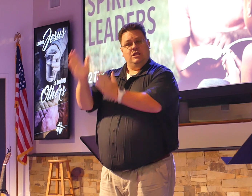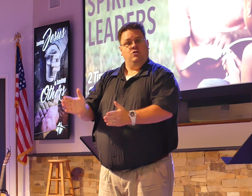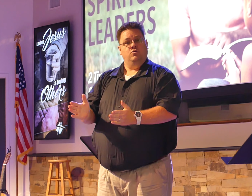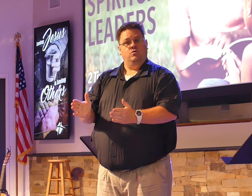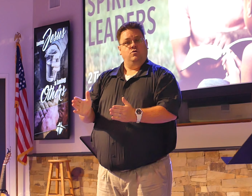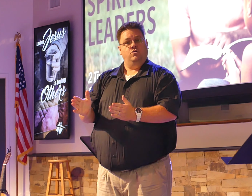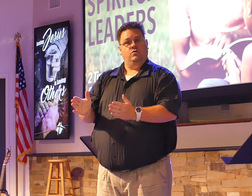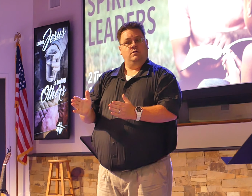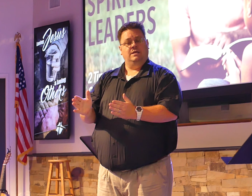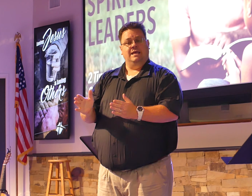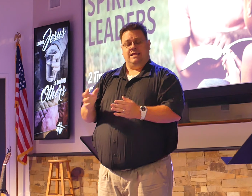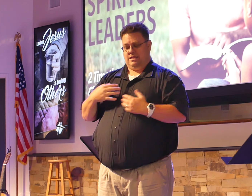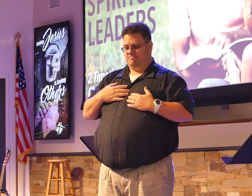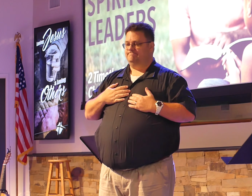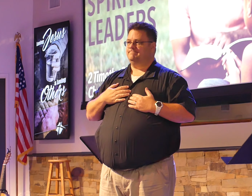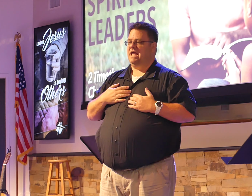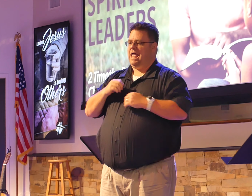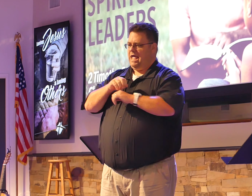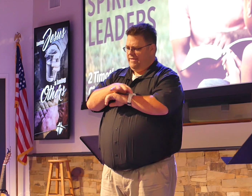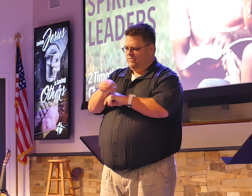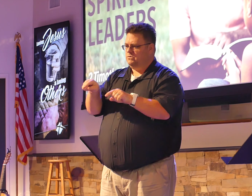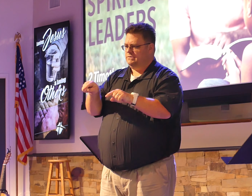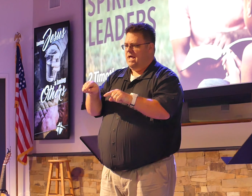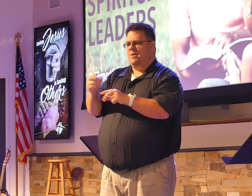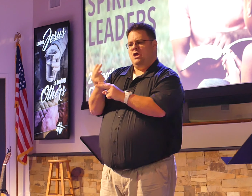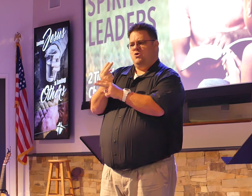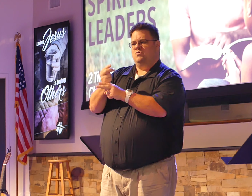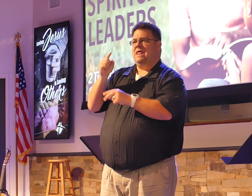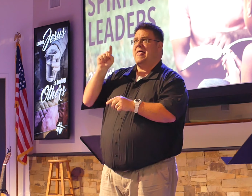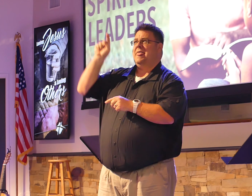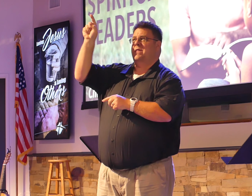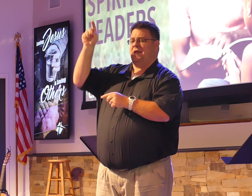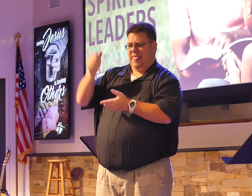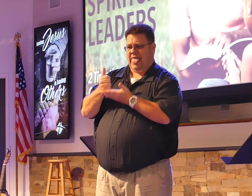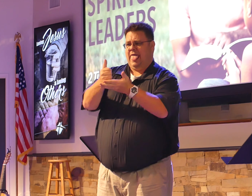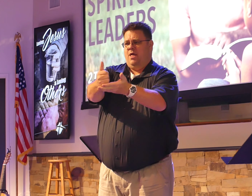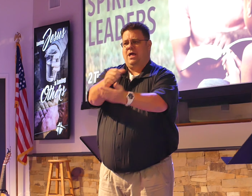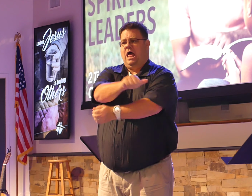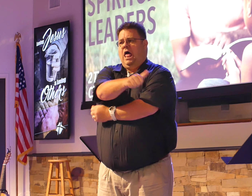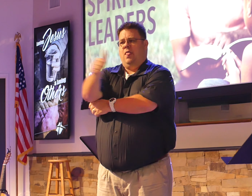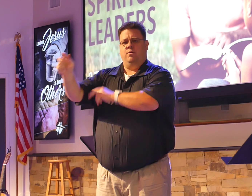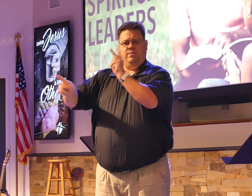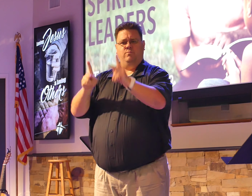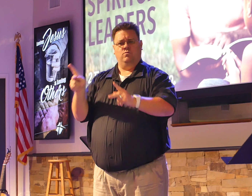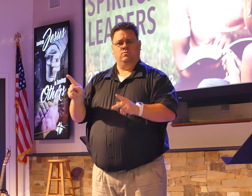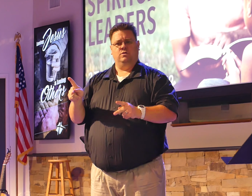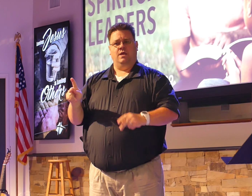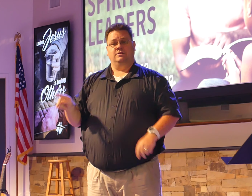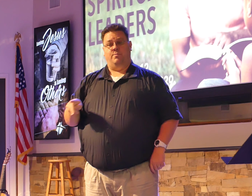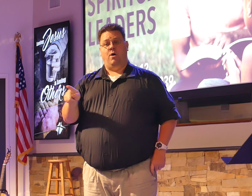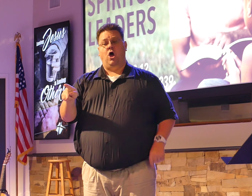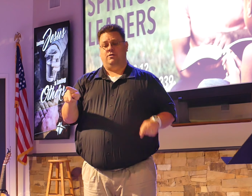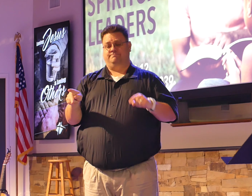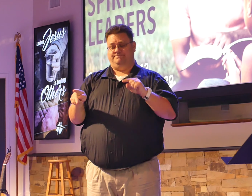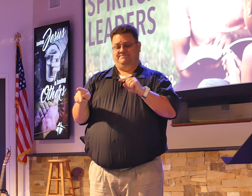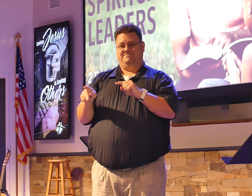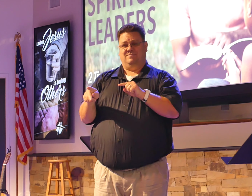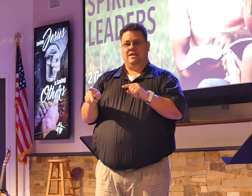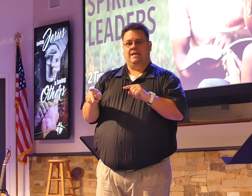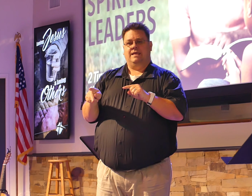taking the influence that they have and really using it to help other people. You know, Paul, basically, in this text, he is